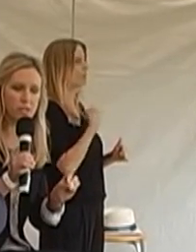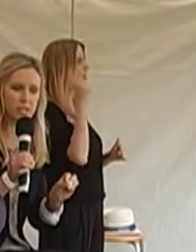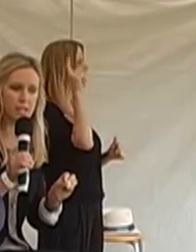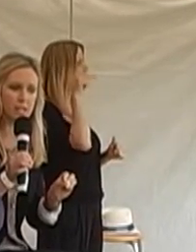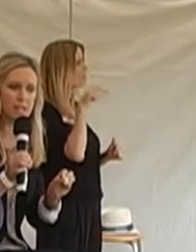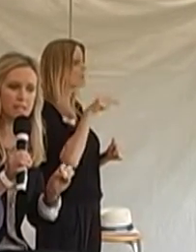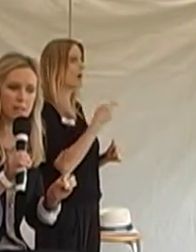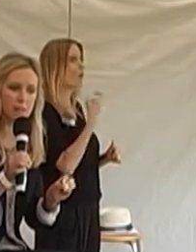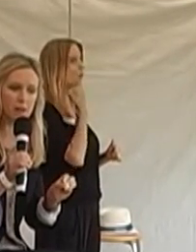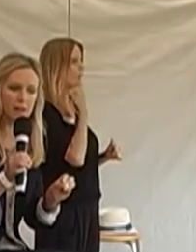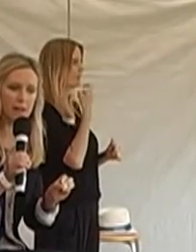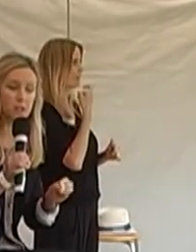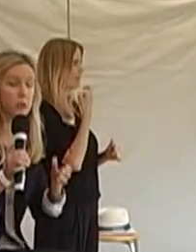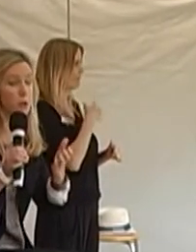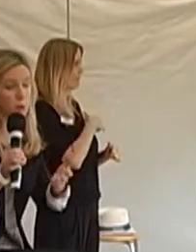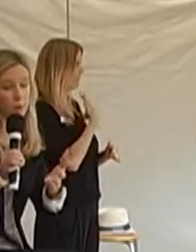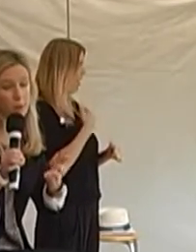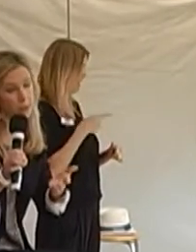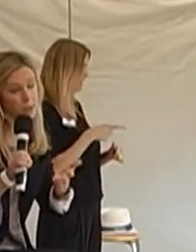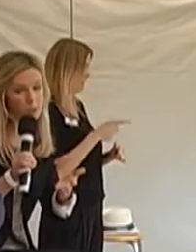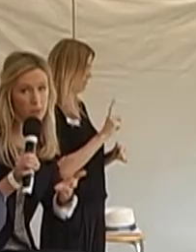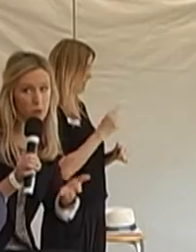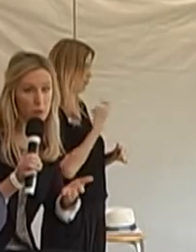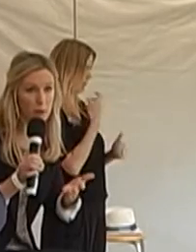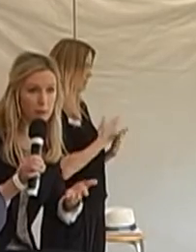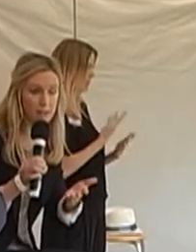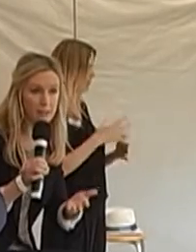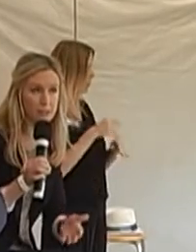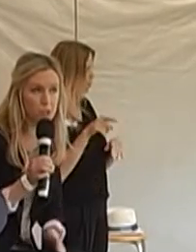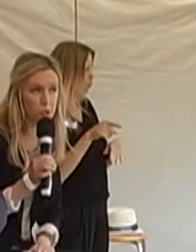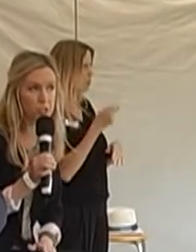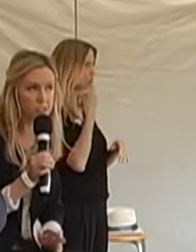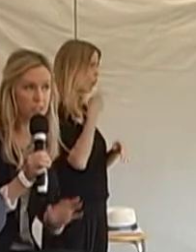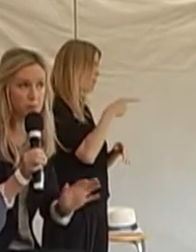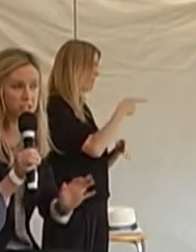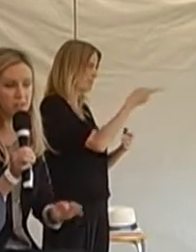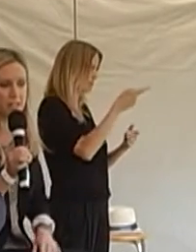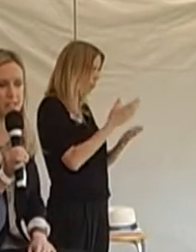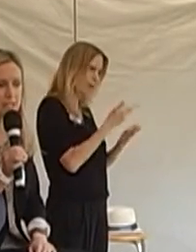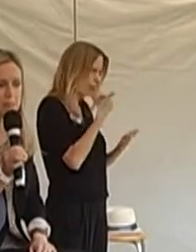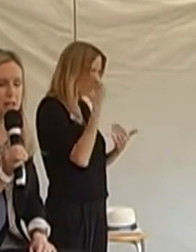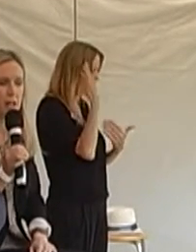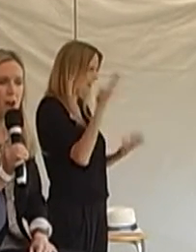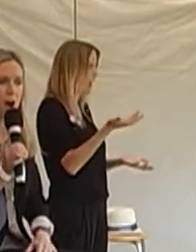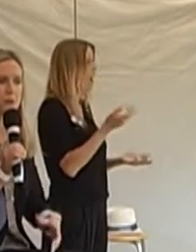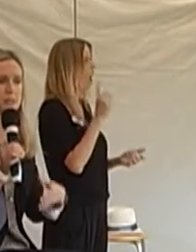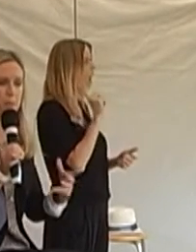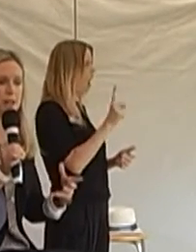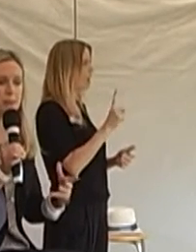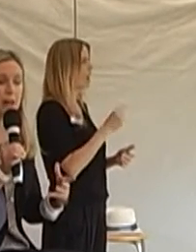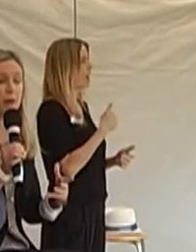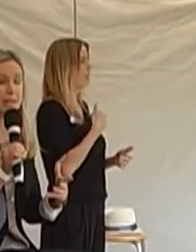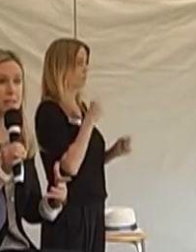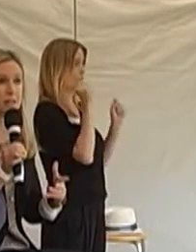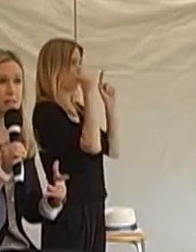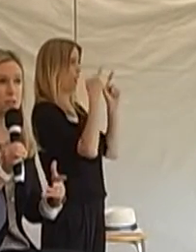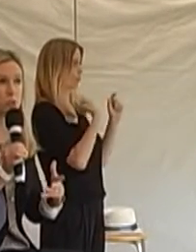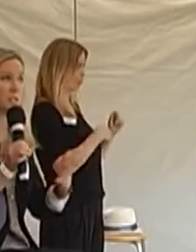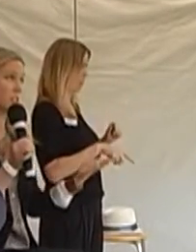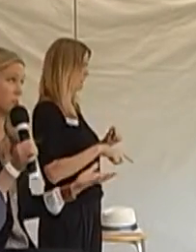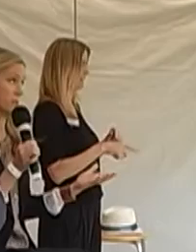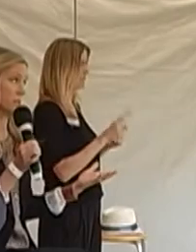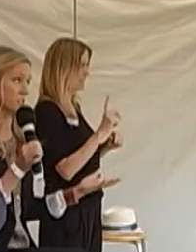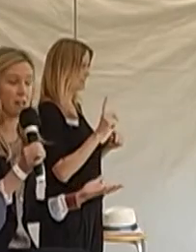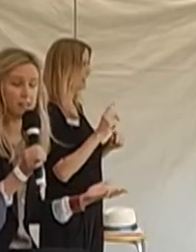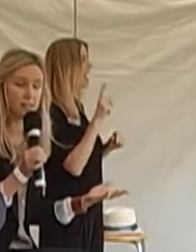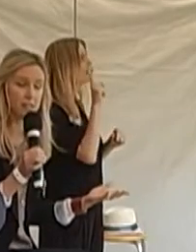very interesting in Denmark, and I don't know whether in Sweden or Norway or Finland this is true to as much of an extent, but I was surprised by how little